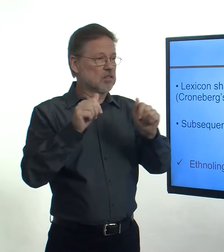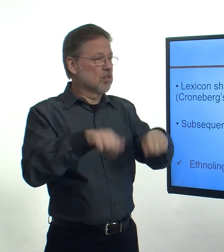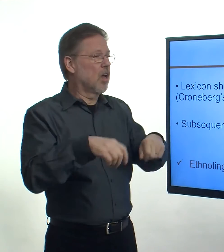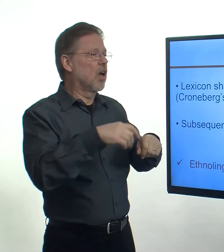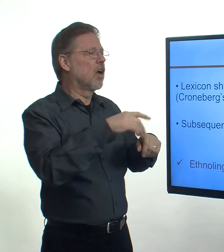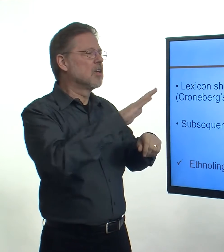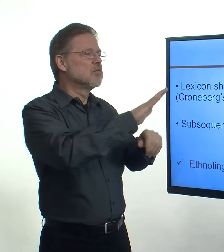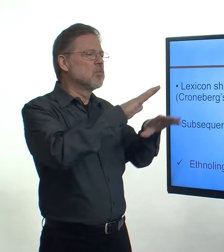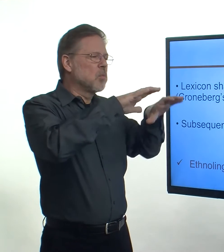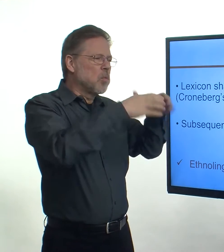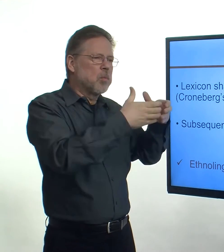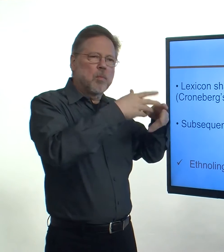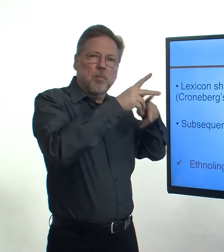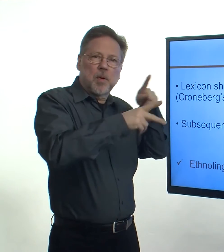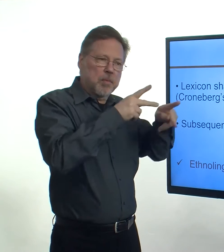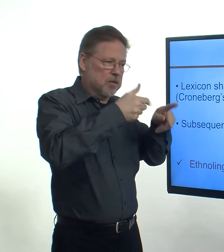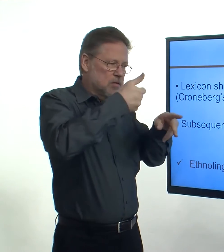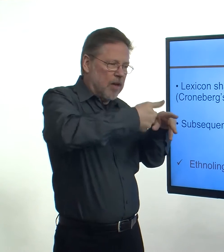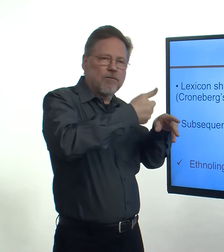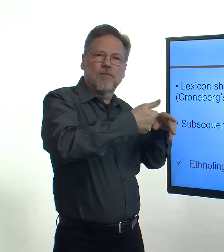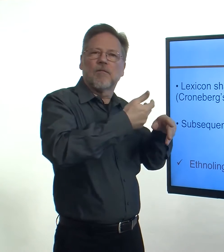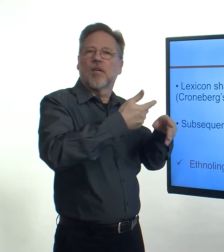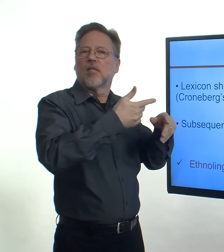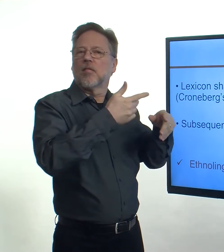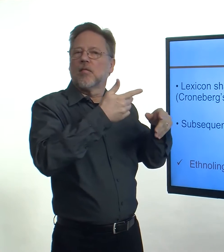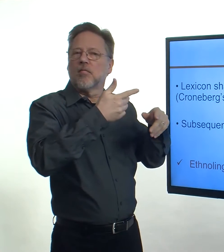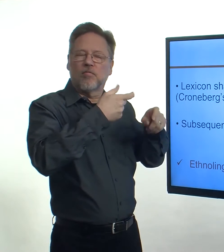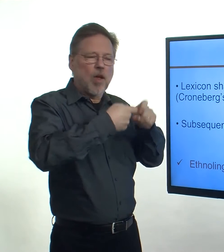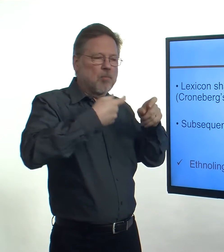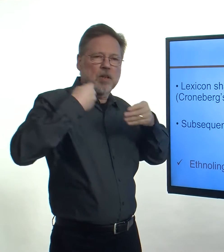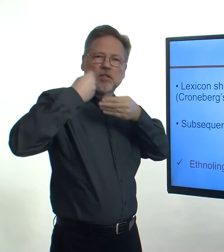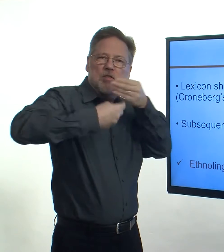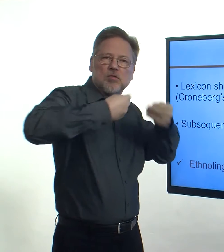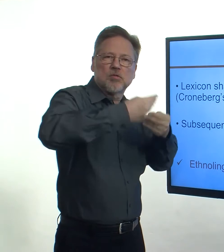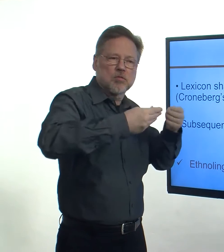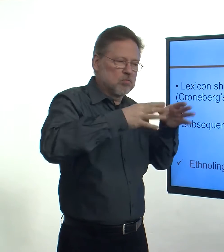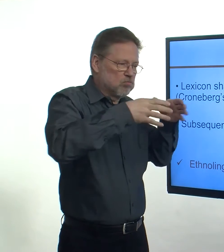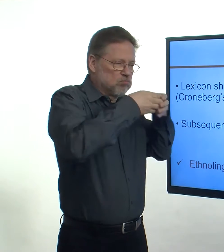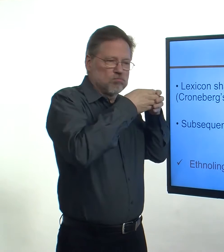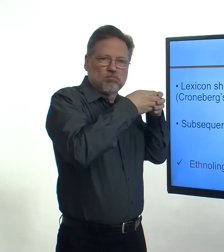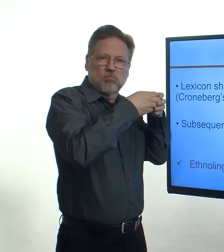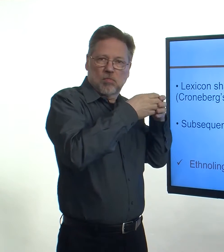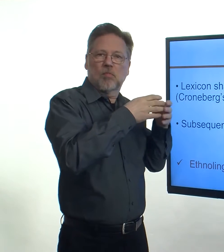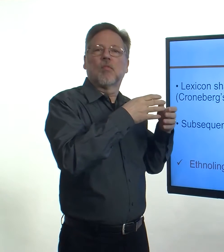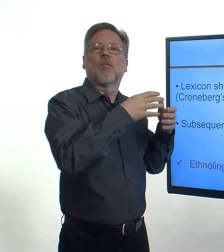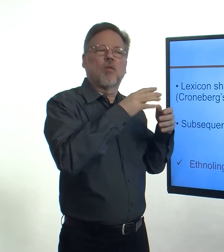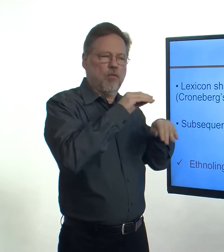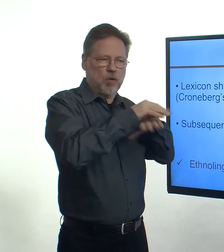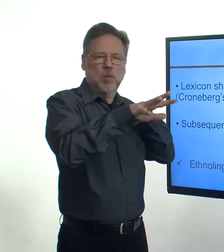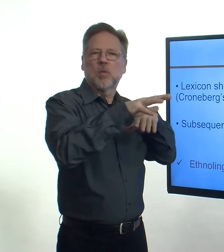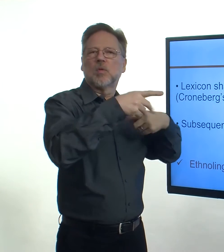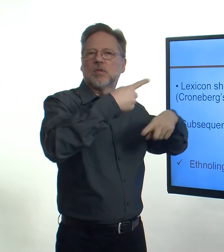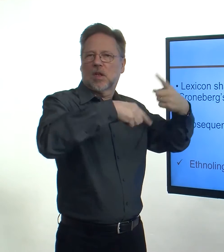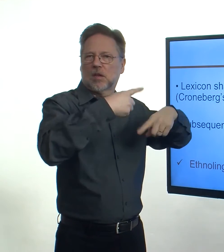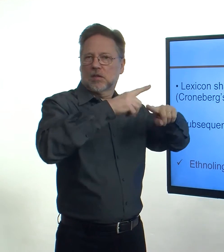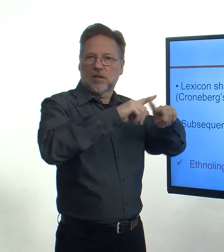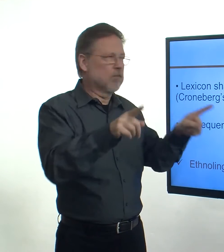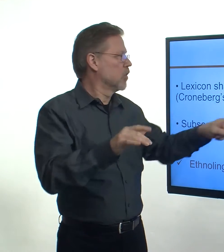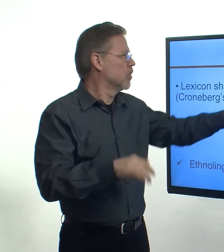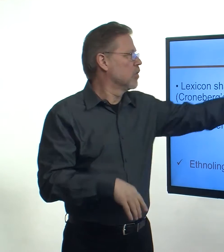Also, there can be different social groups based on heritage that can be insular, leading to variation based on social